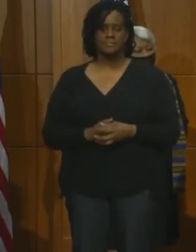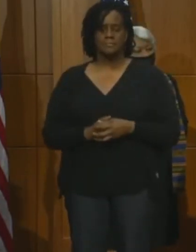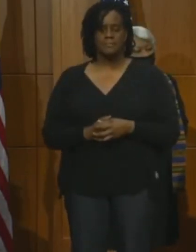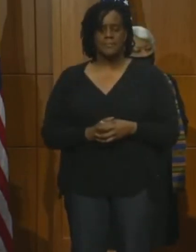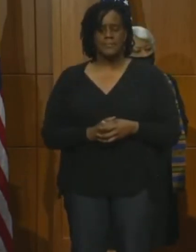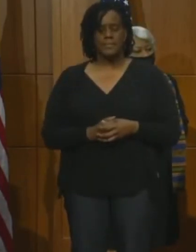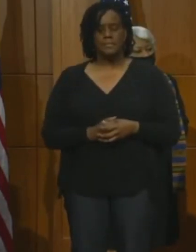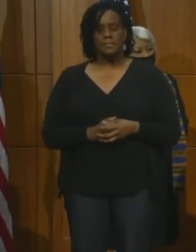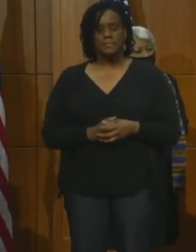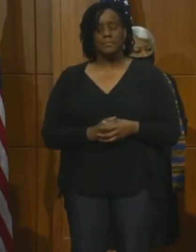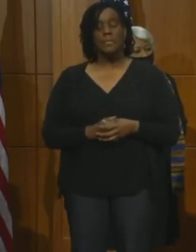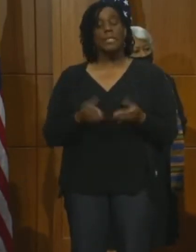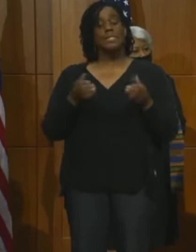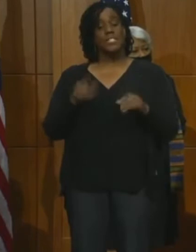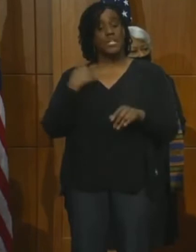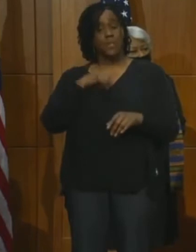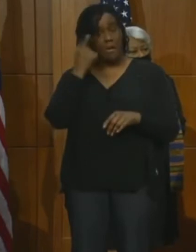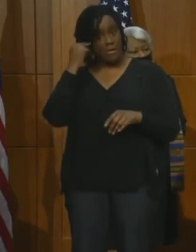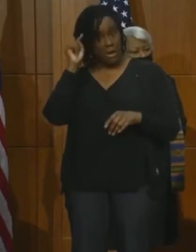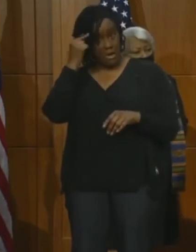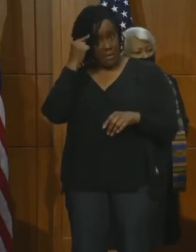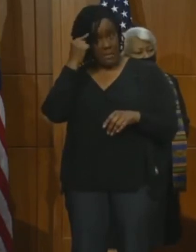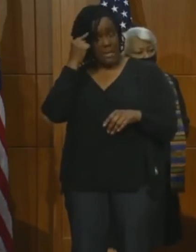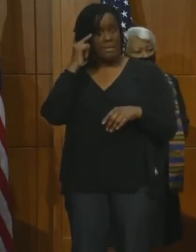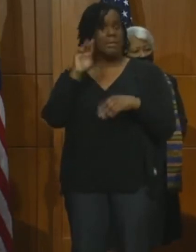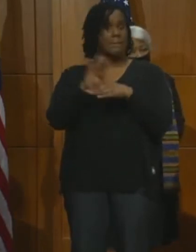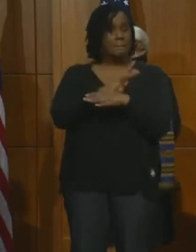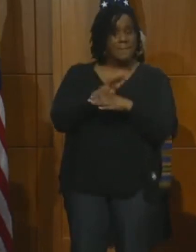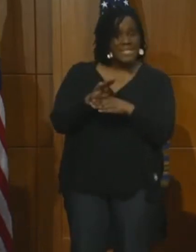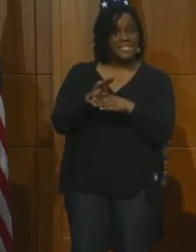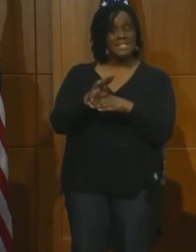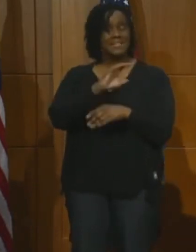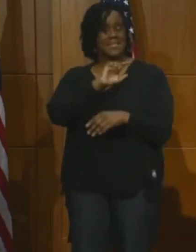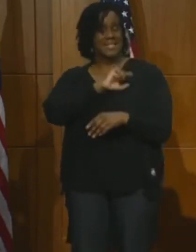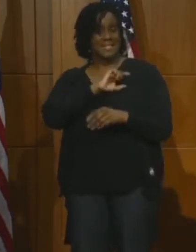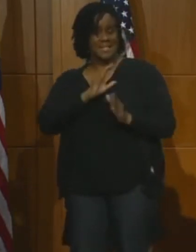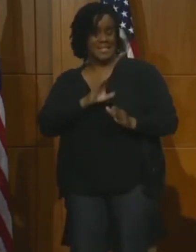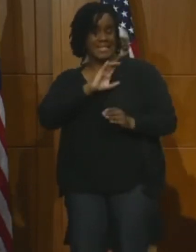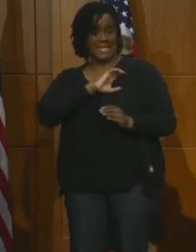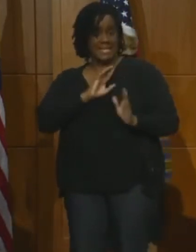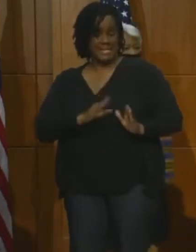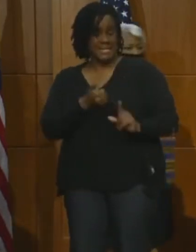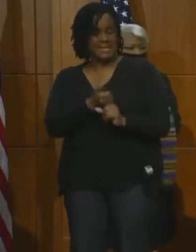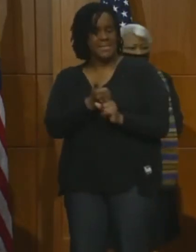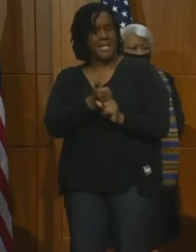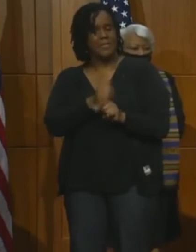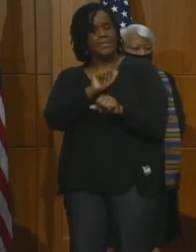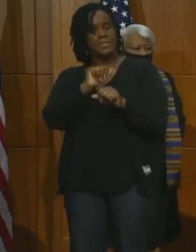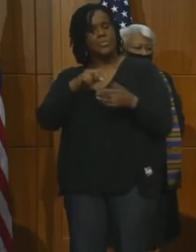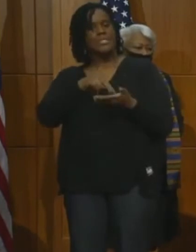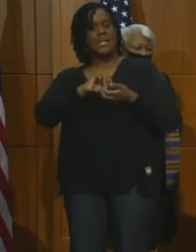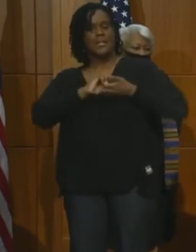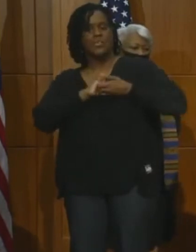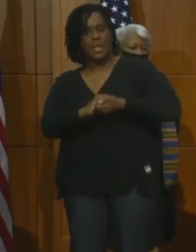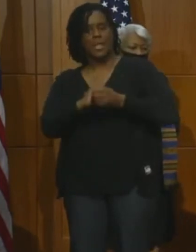This is a chance for our government, our corporations, and our citizens to all stand in solidarity with their African American